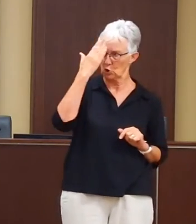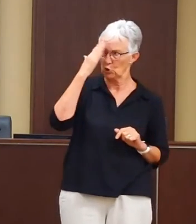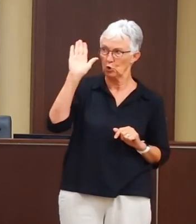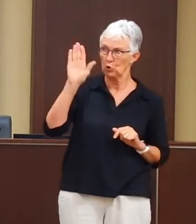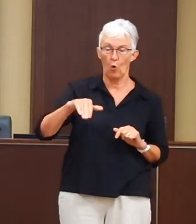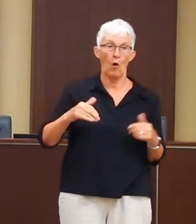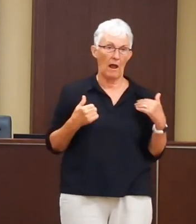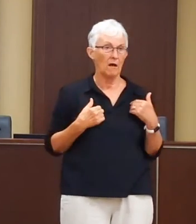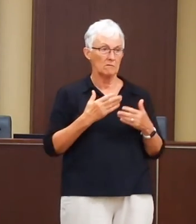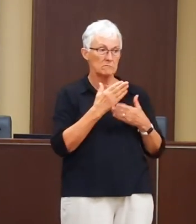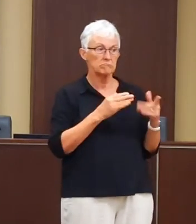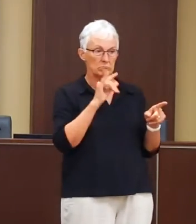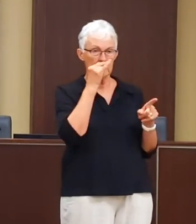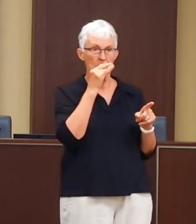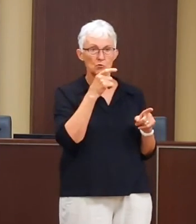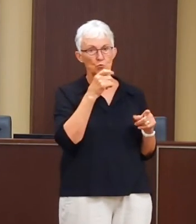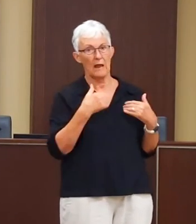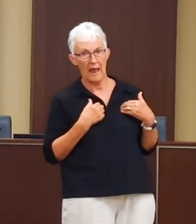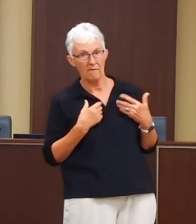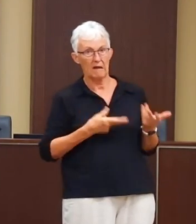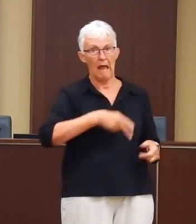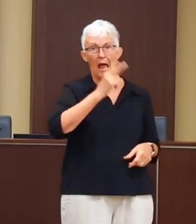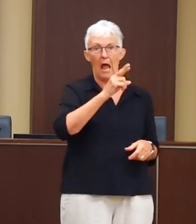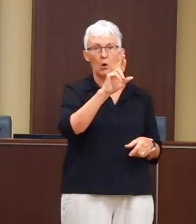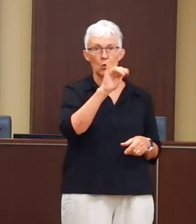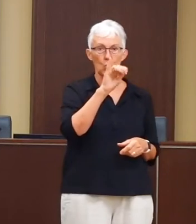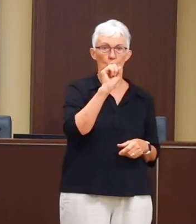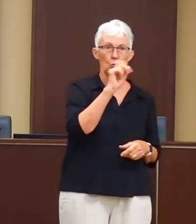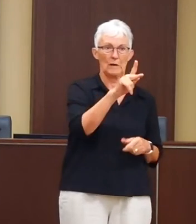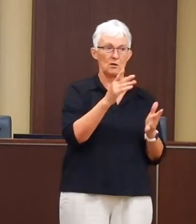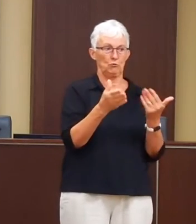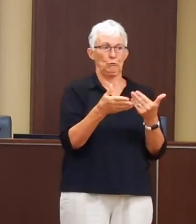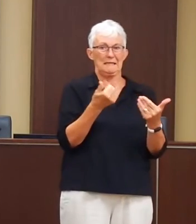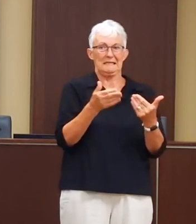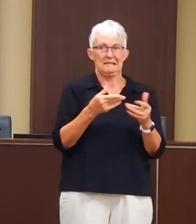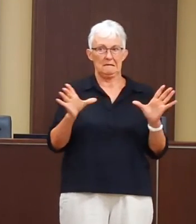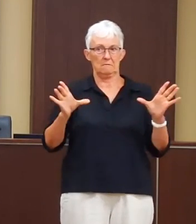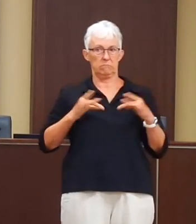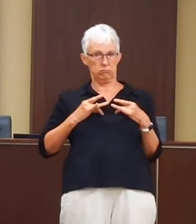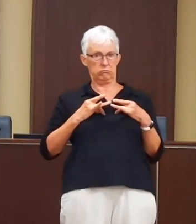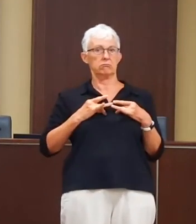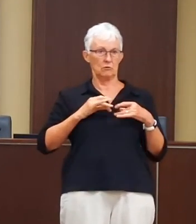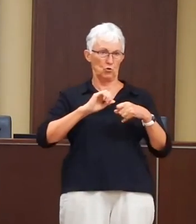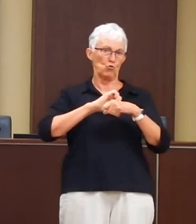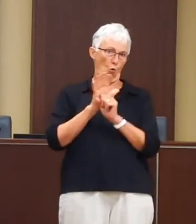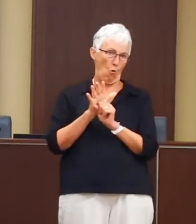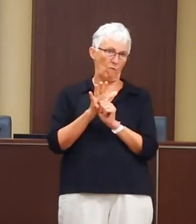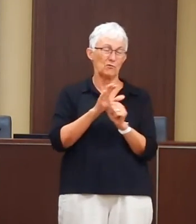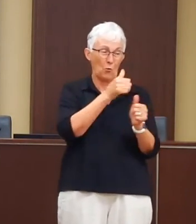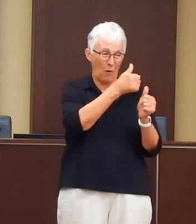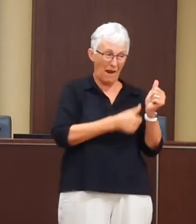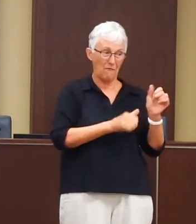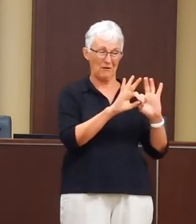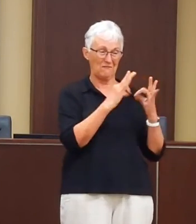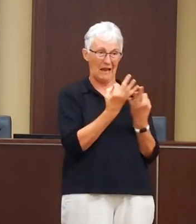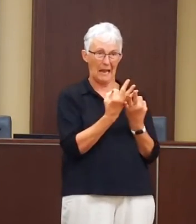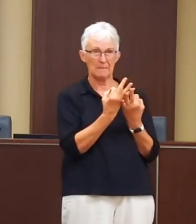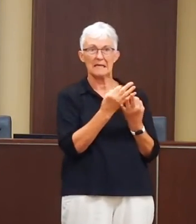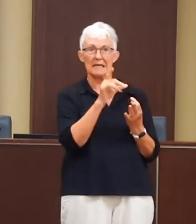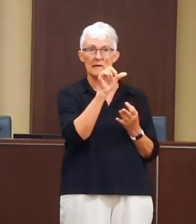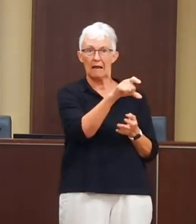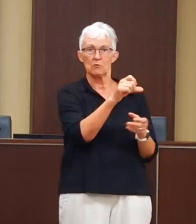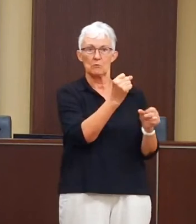risk categories, and every family has to make a determination with regard to current conditions and maybe underlying health conditions